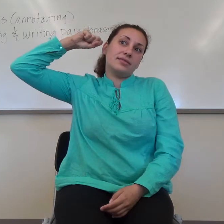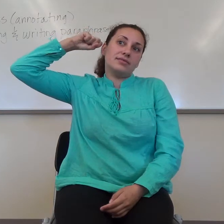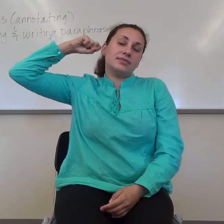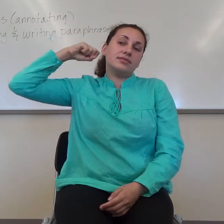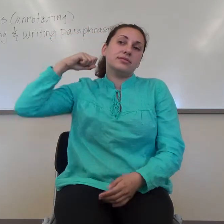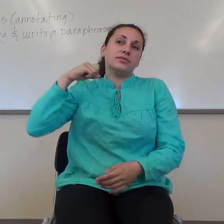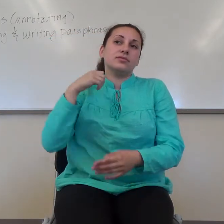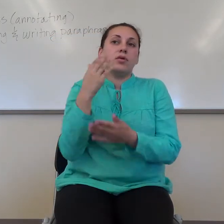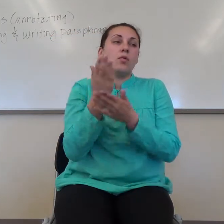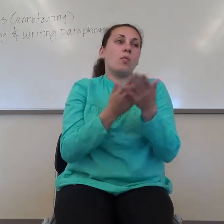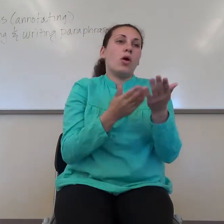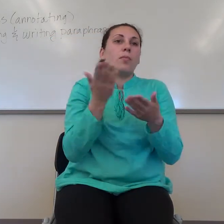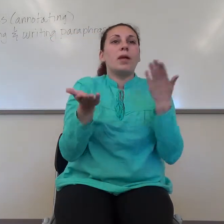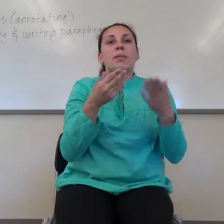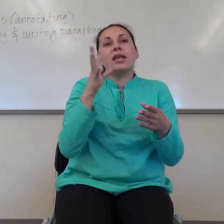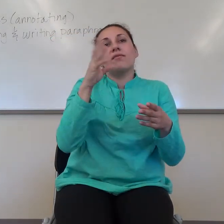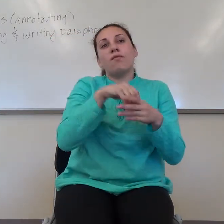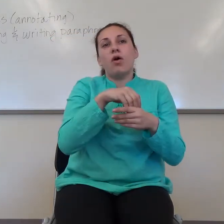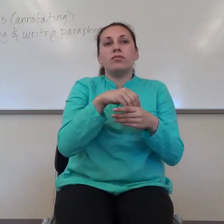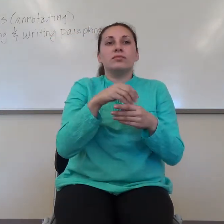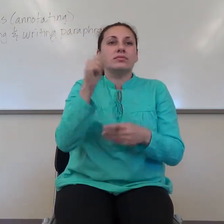here is, has anyone ever